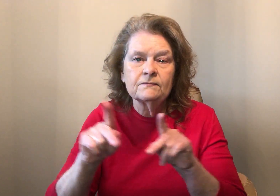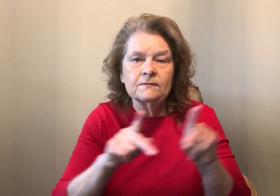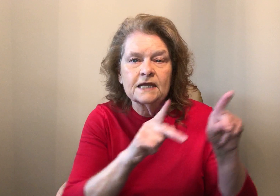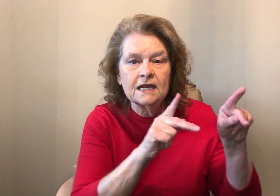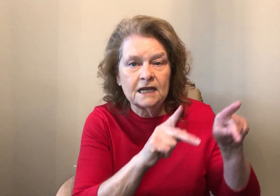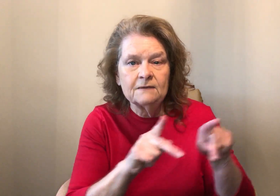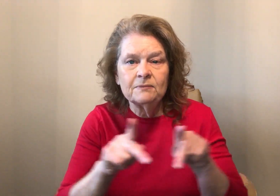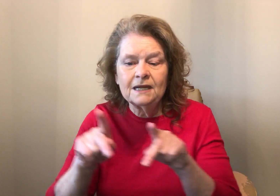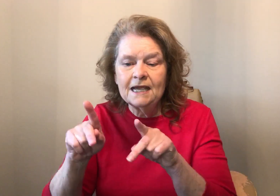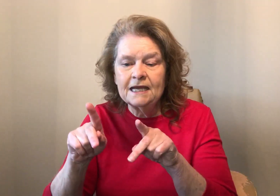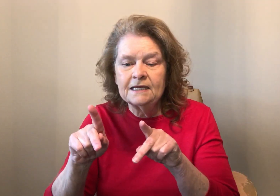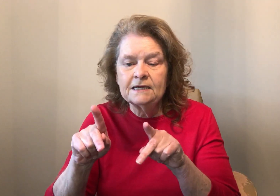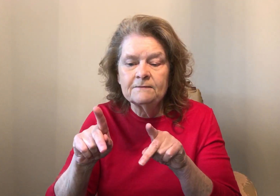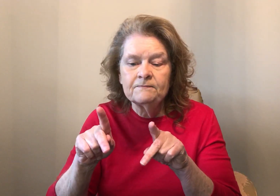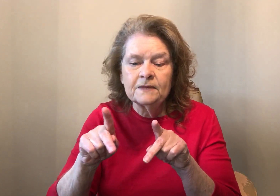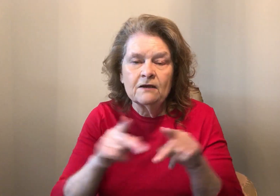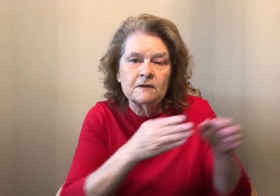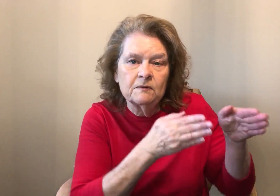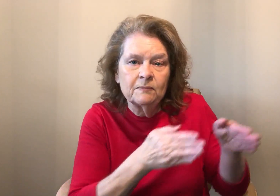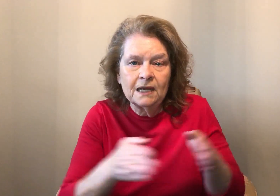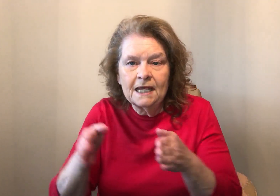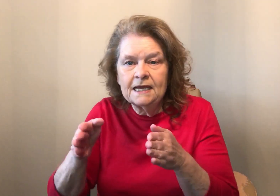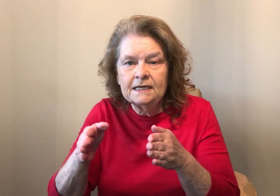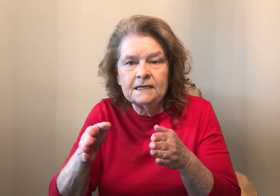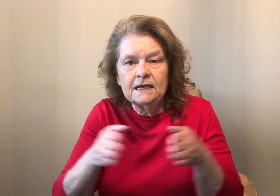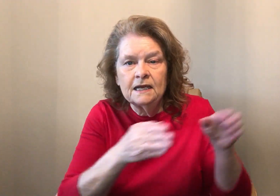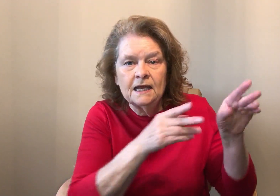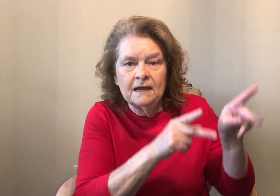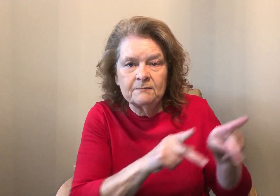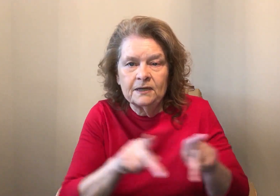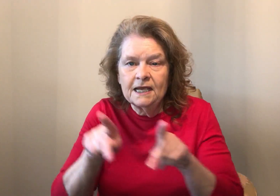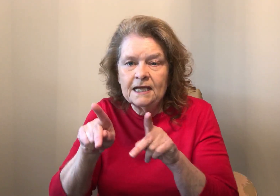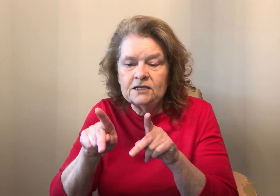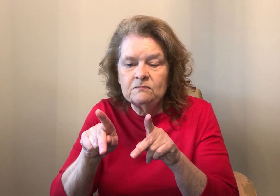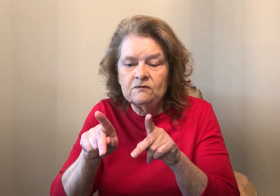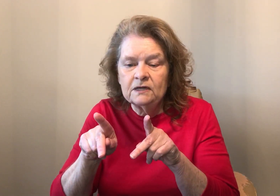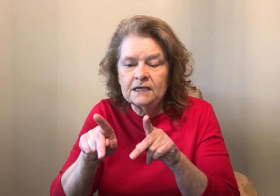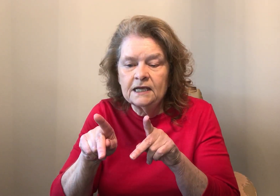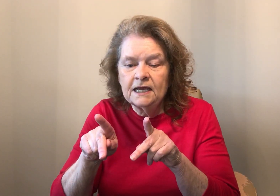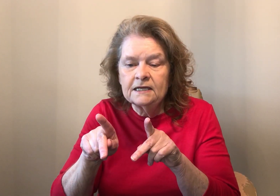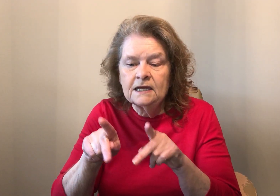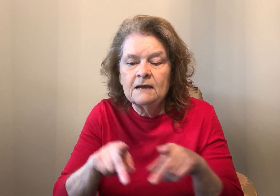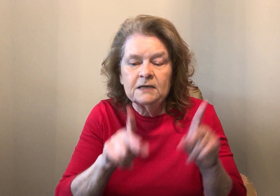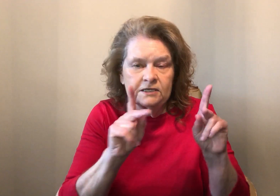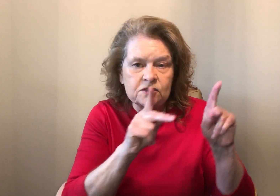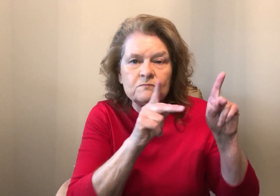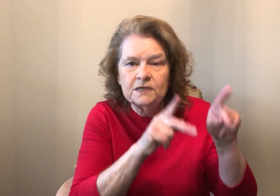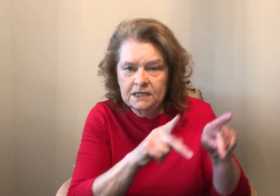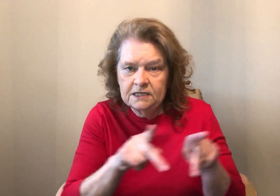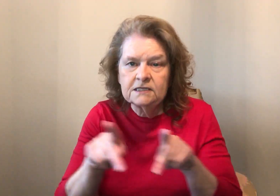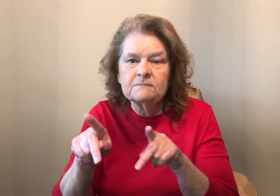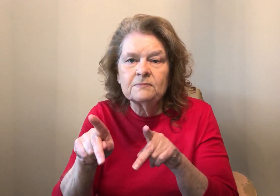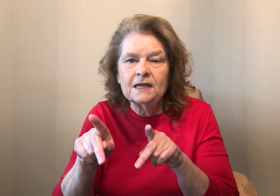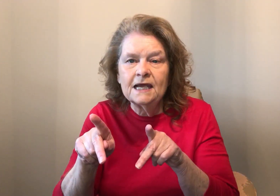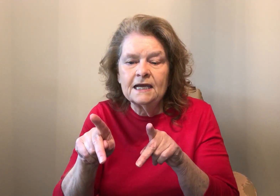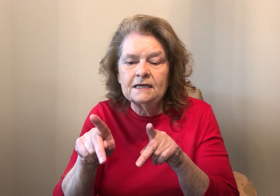kind of like plan. Remember plan and plan, you move it like that, but it's two P's. Plan